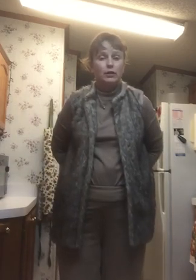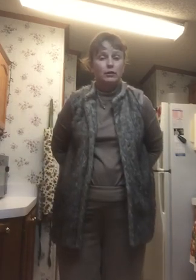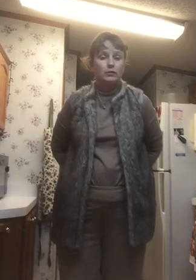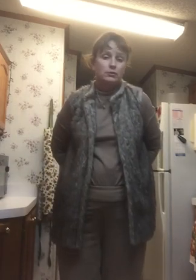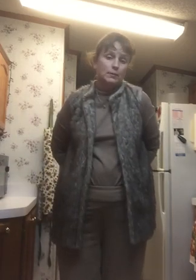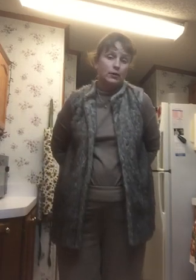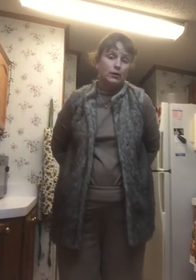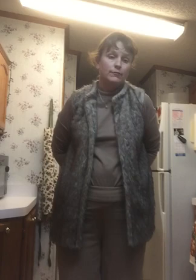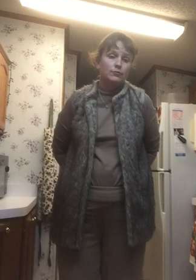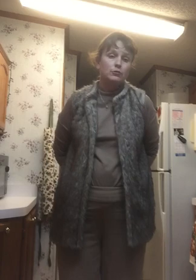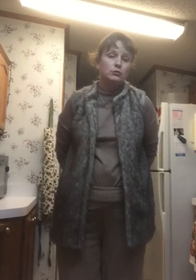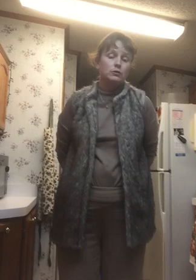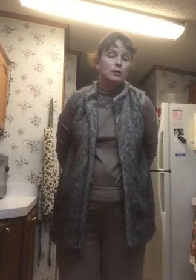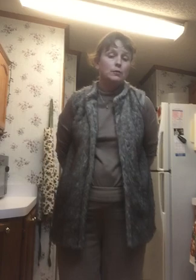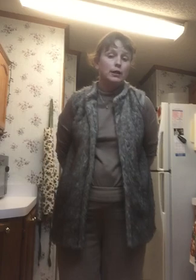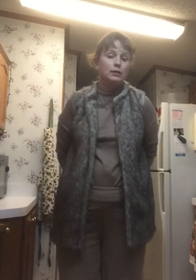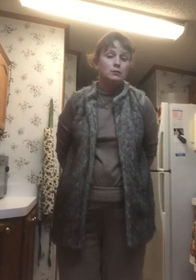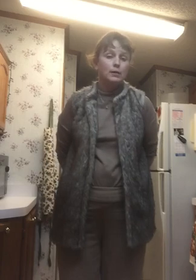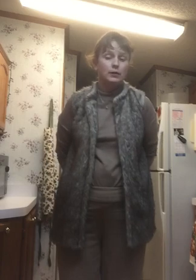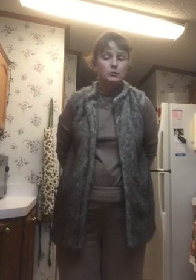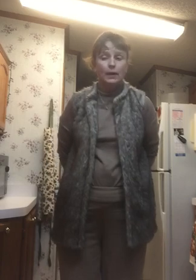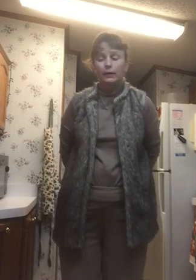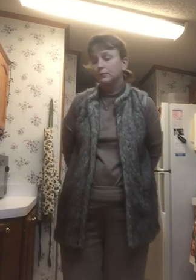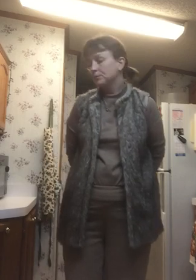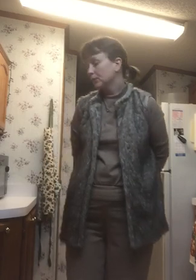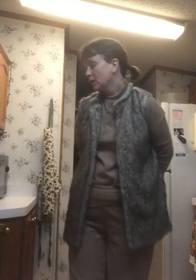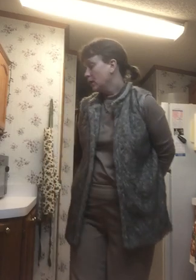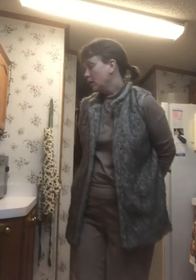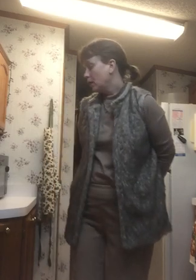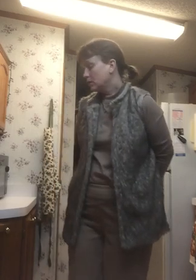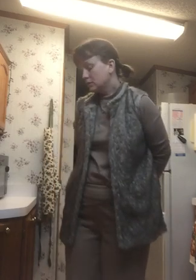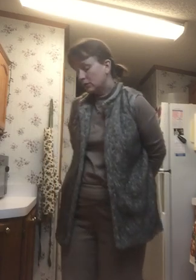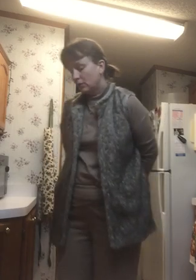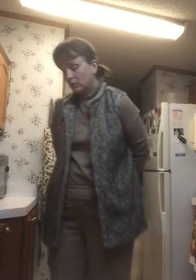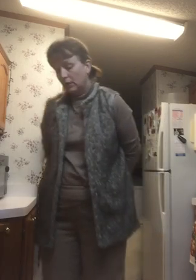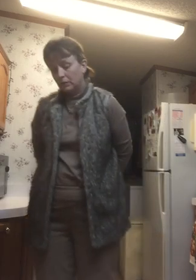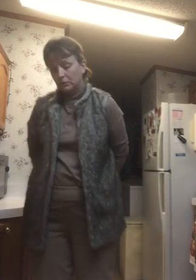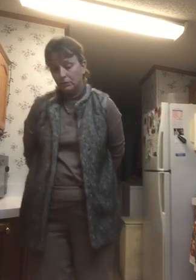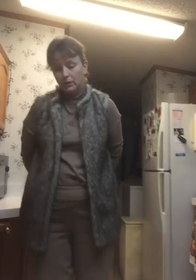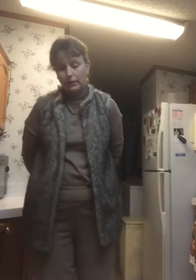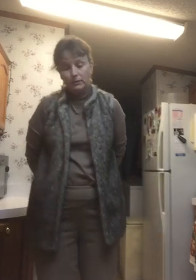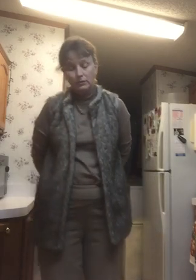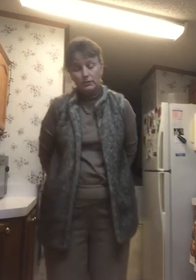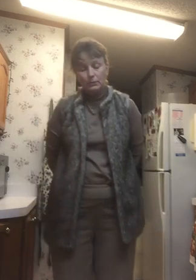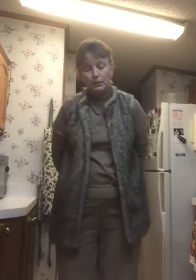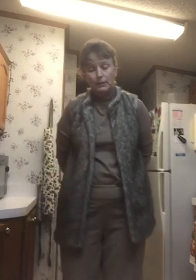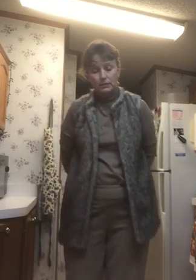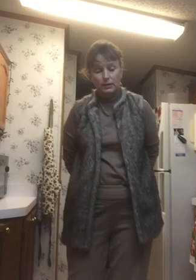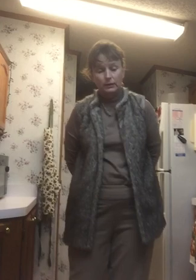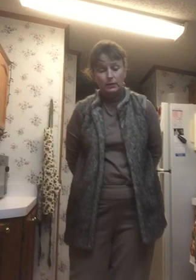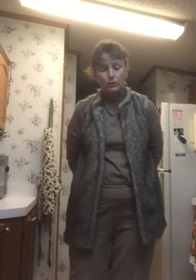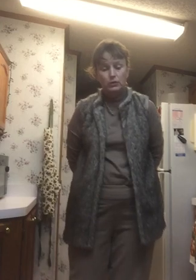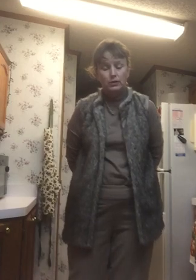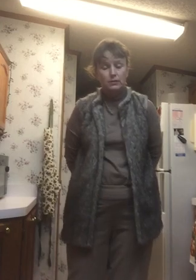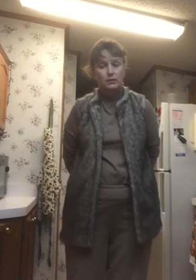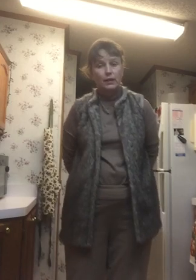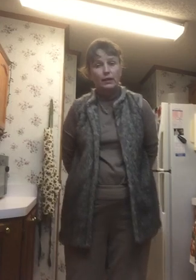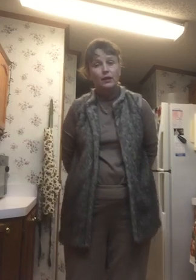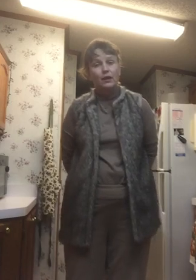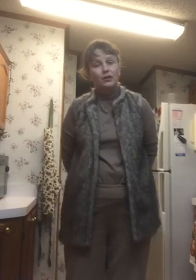and it looks better if you just keep your hands behind your back. Also, something about sign language is that